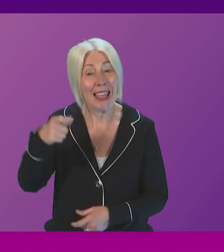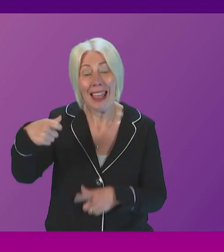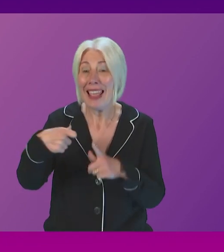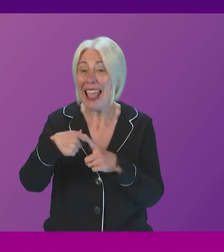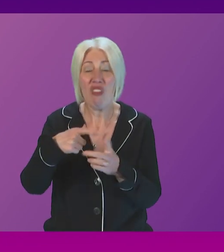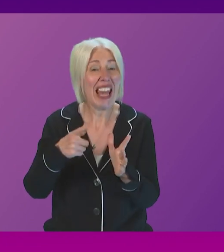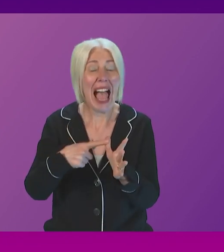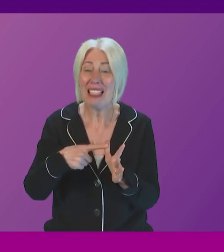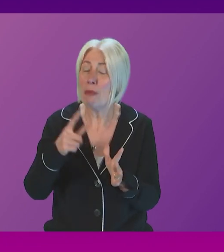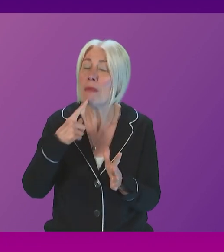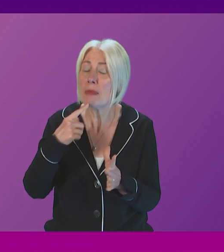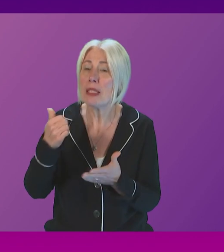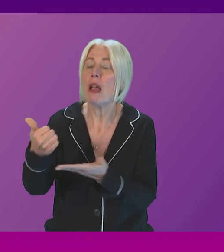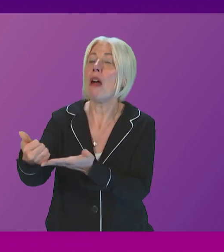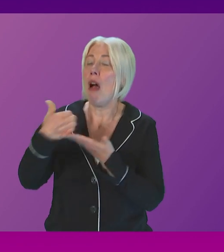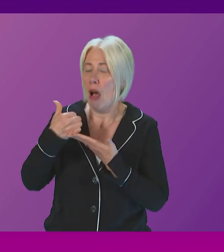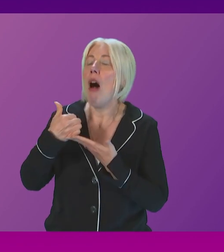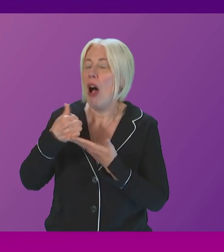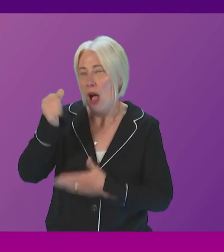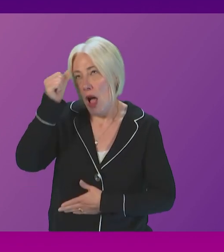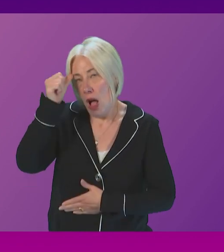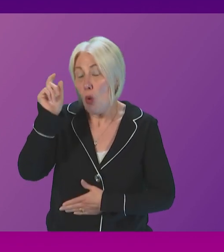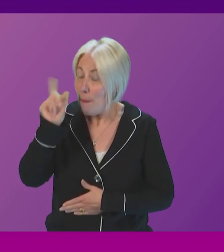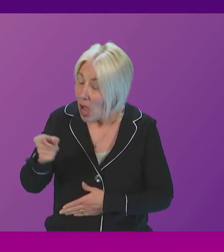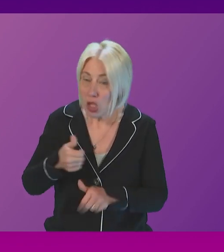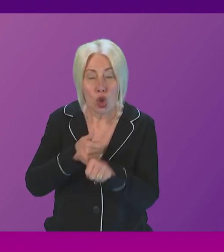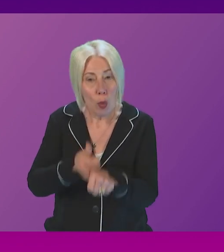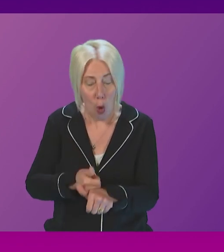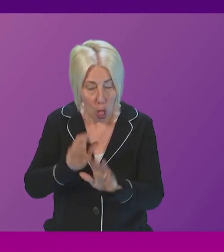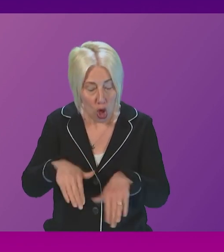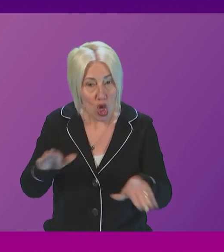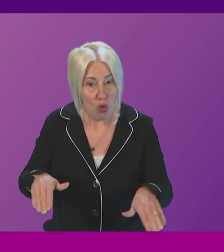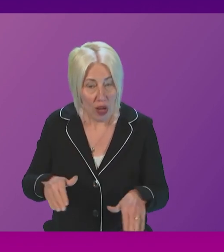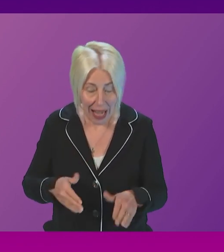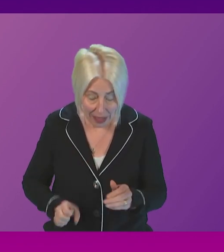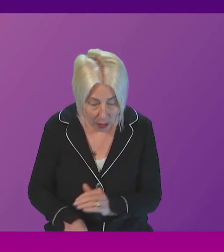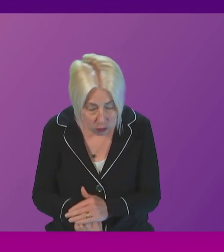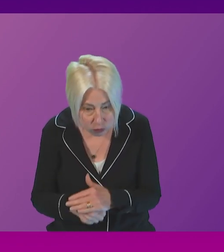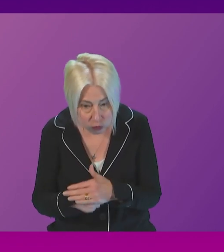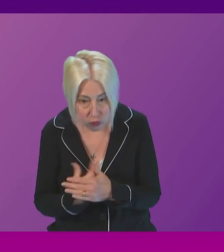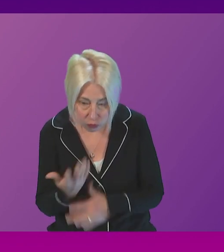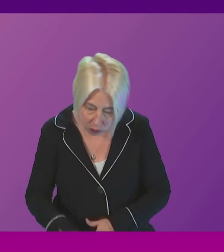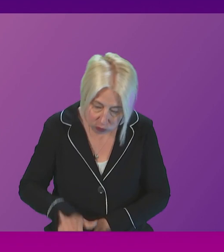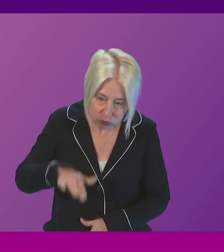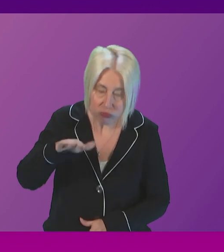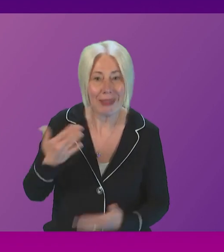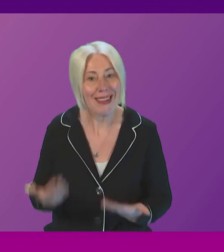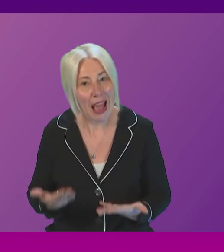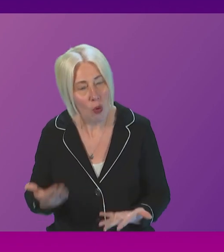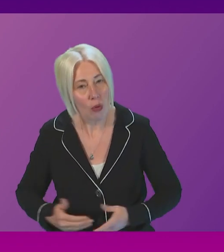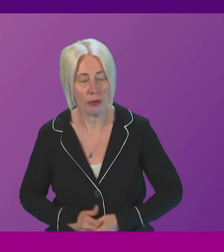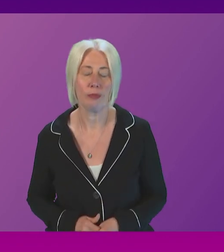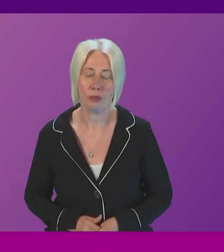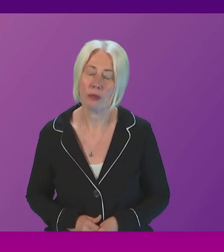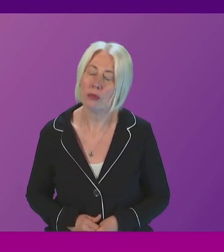contribution to that helped us understand that point that we must support the children as they are developing now. I think it